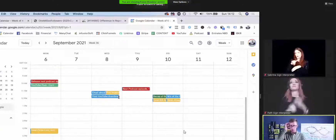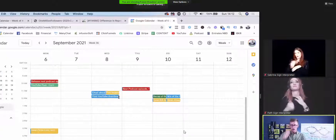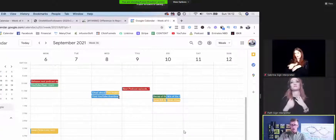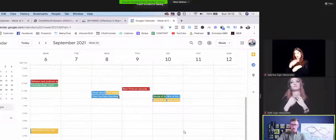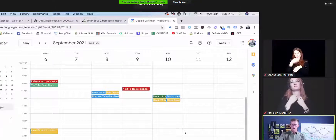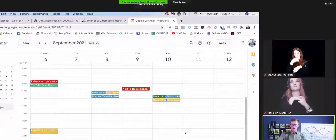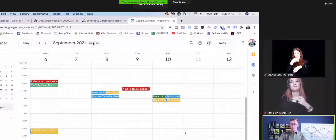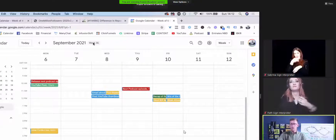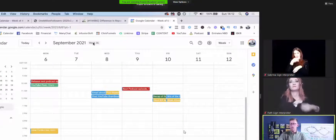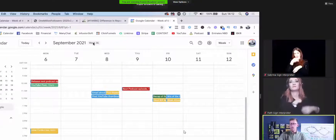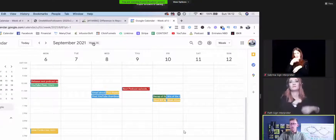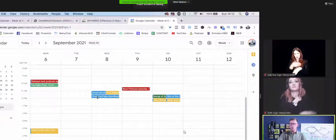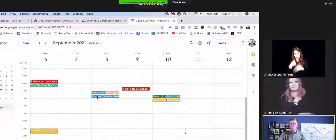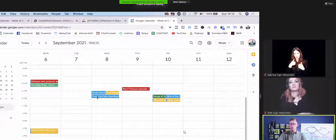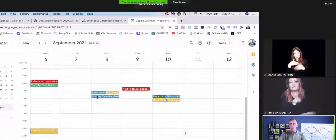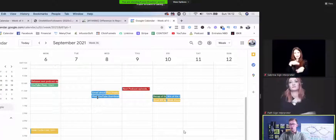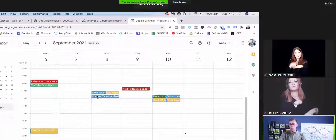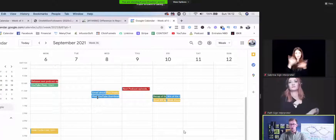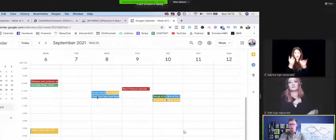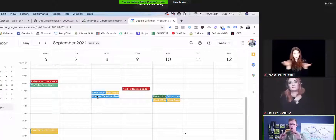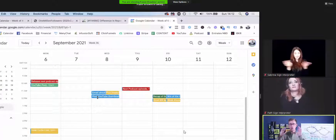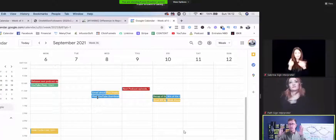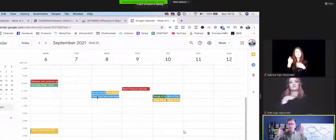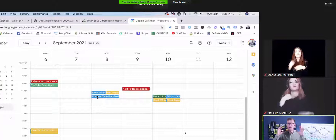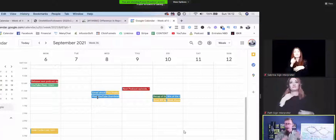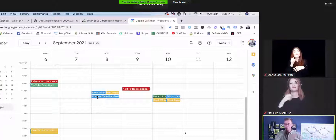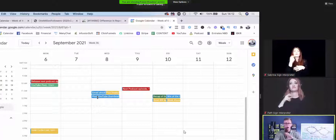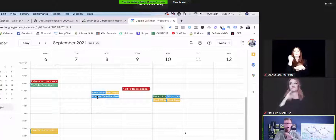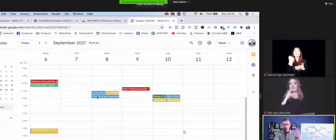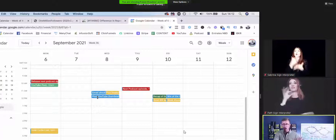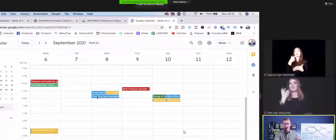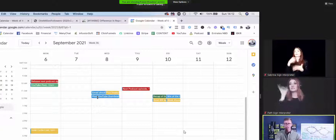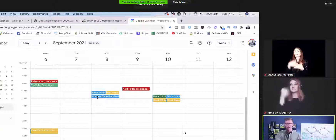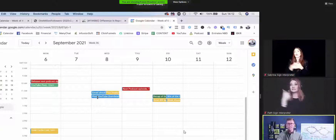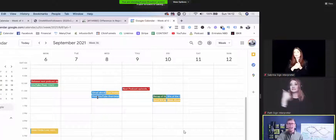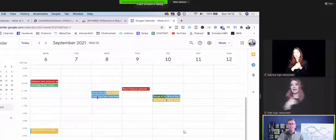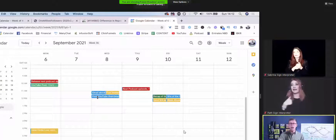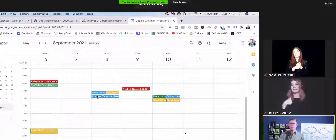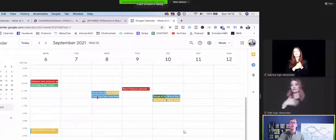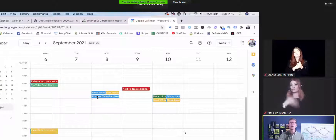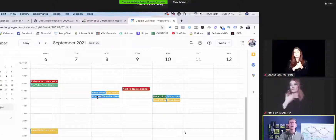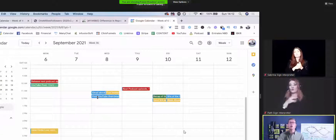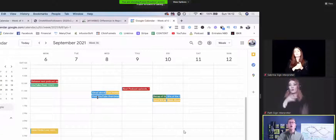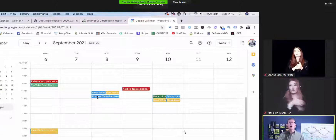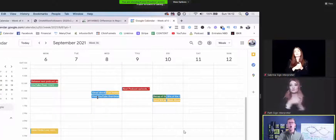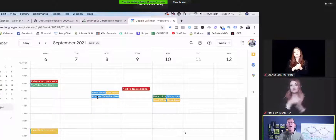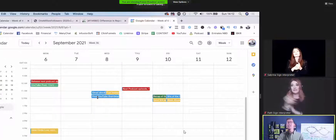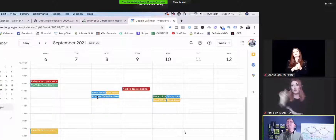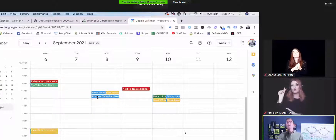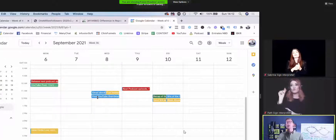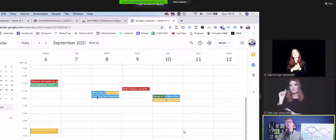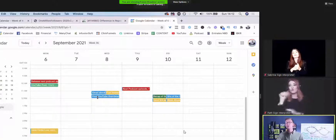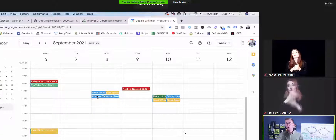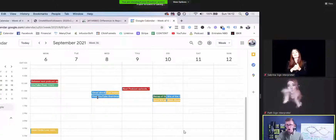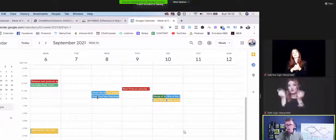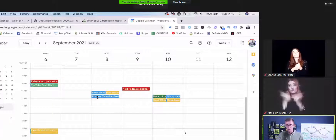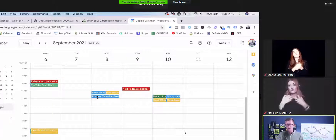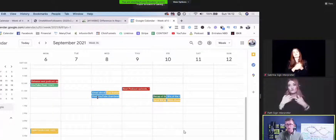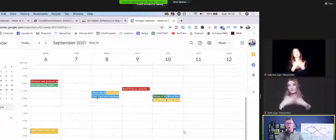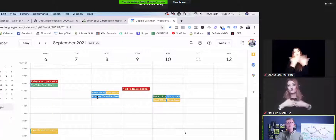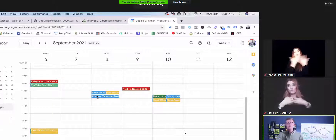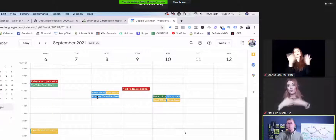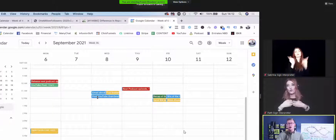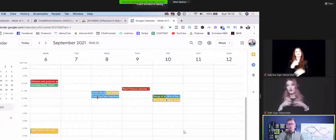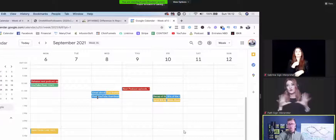important. Now, obviously, I've just chosen like I'm not going to show you my exact calendar because your head might fall off